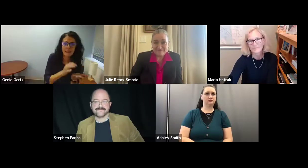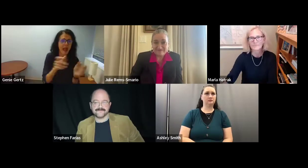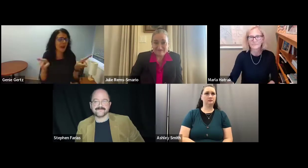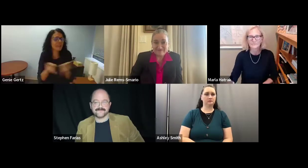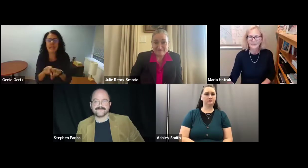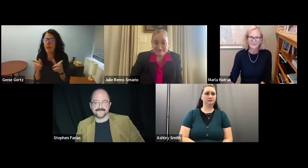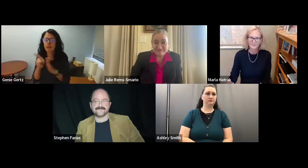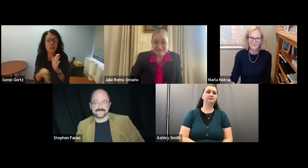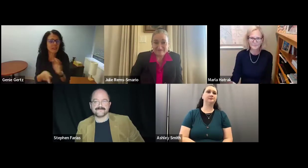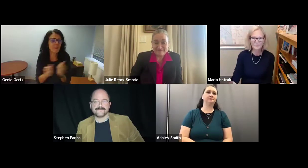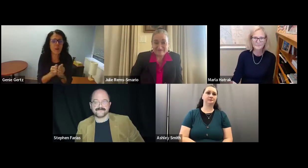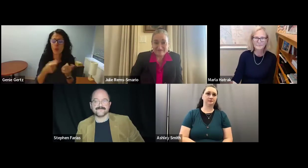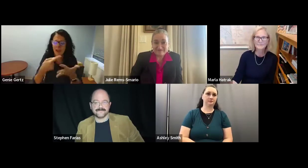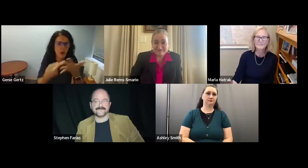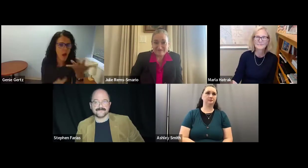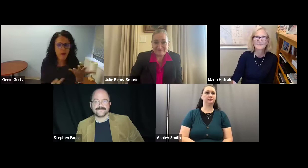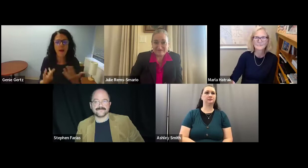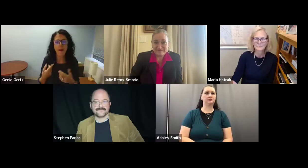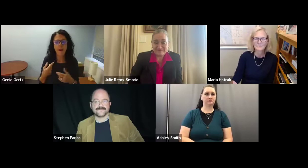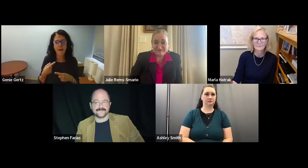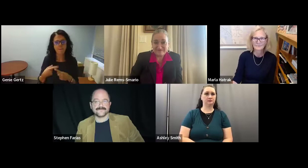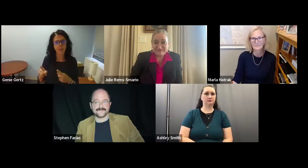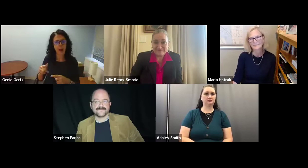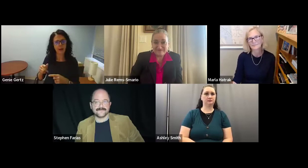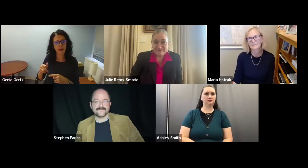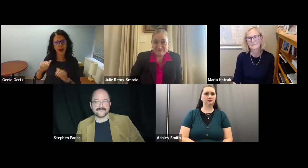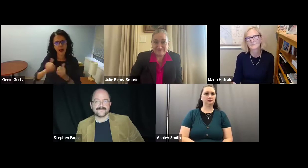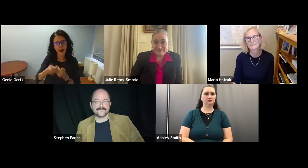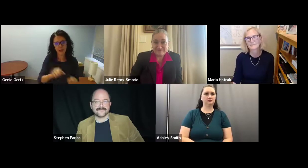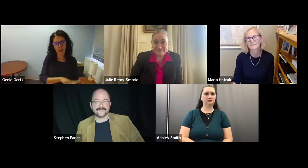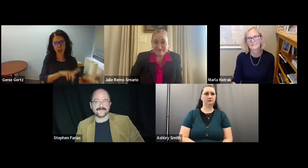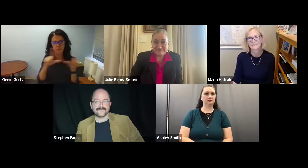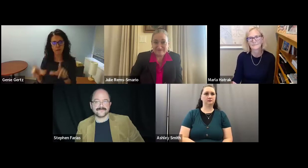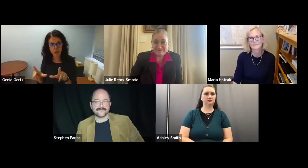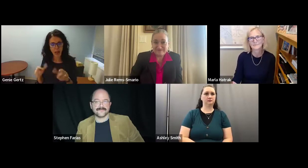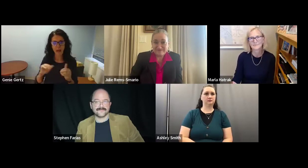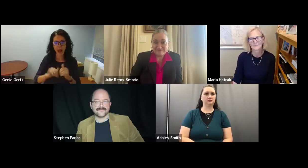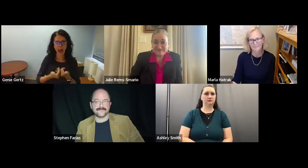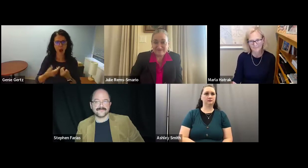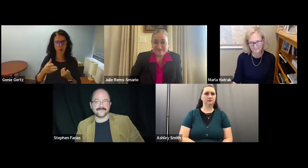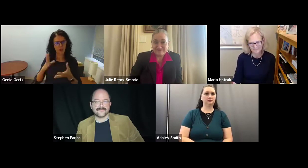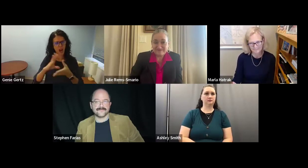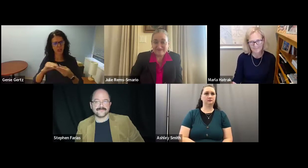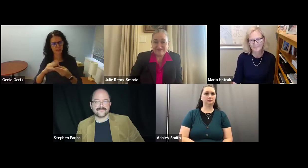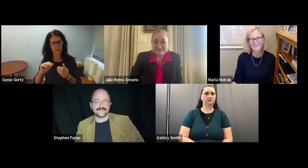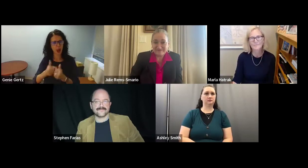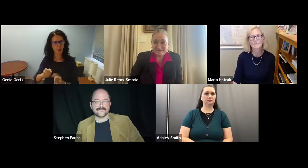people it doesn't work with. We still have the need for sign language in those children. So but the framing